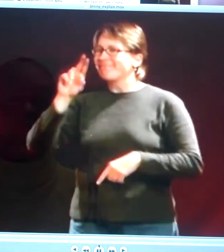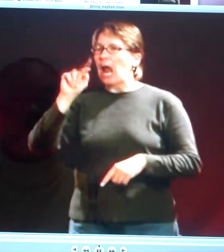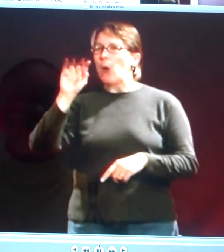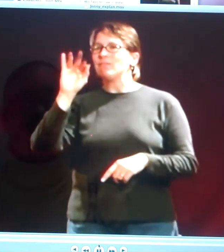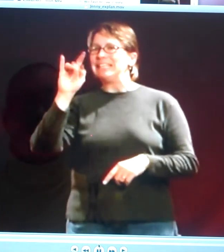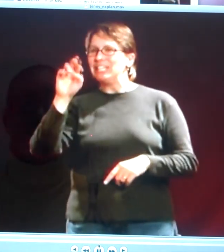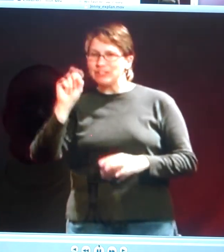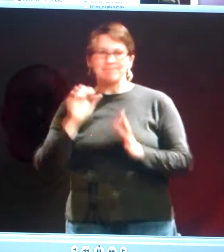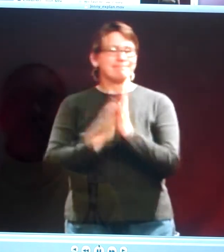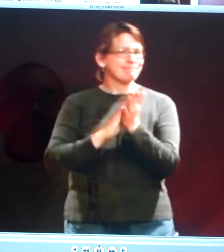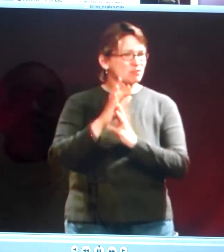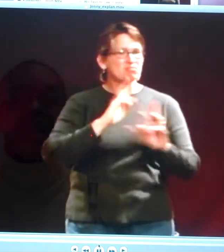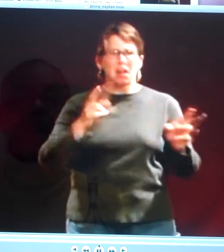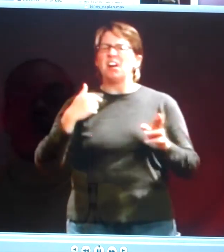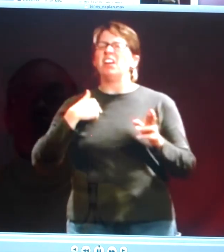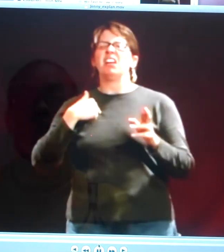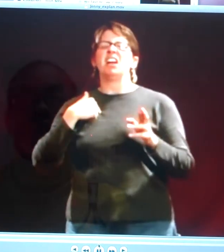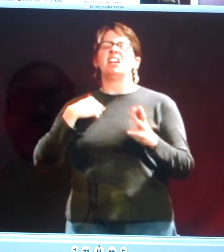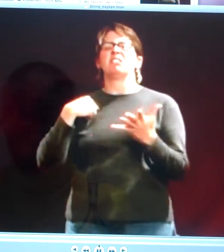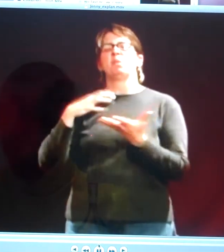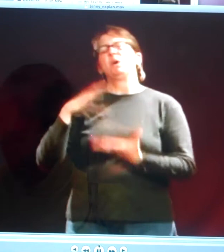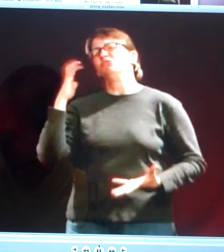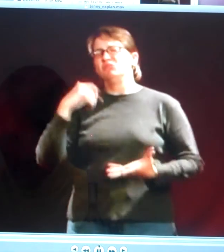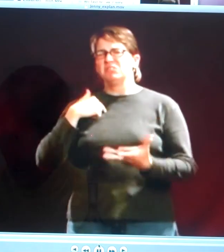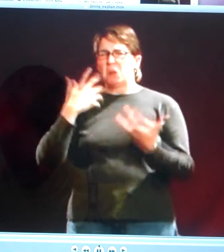If you're really anxious to go canoeing,